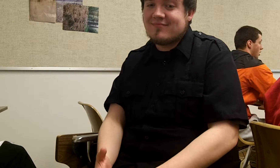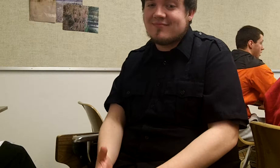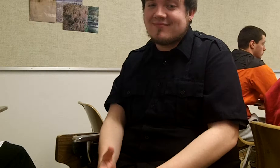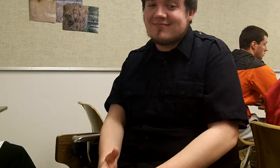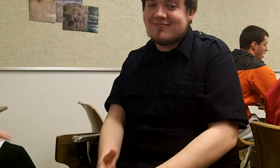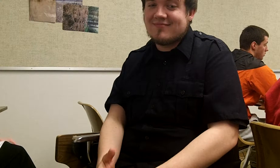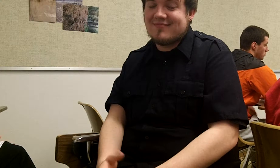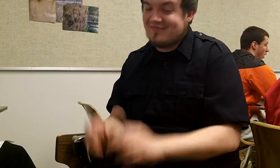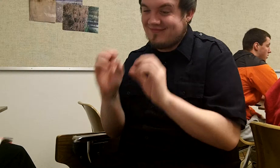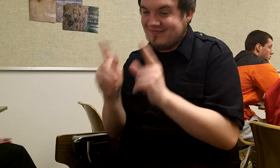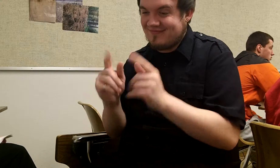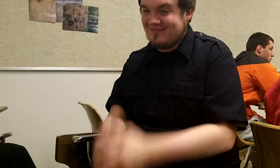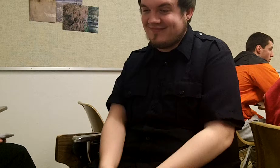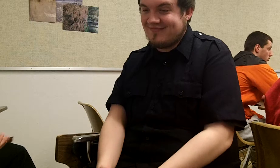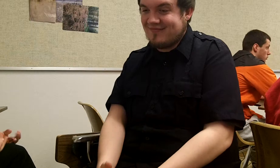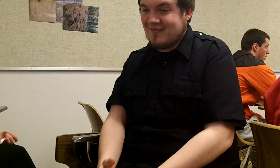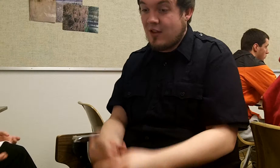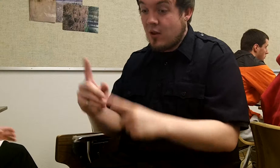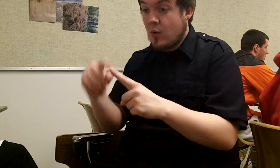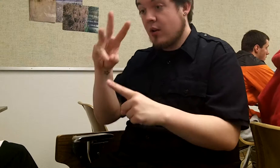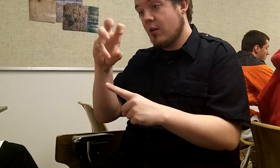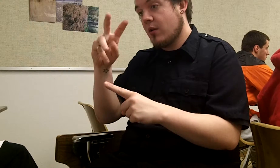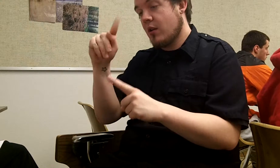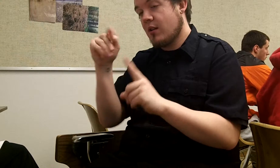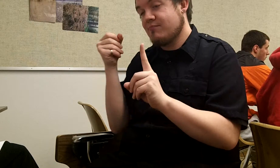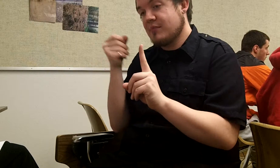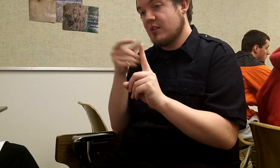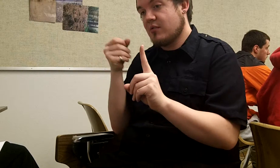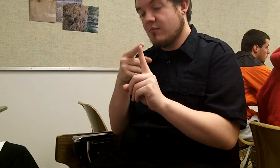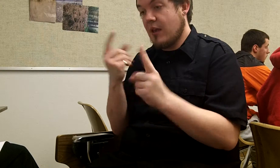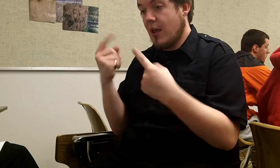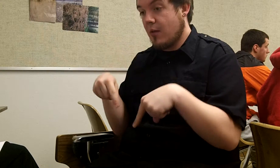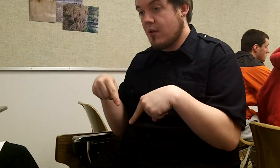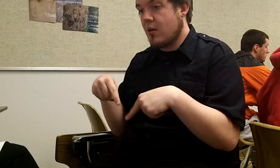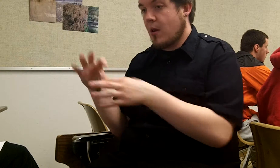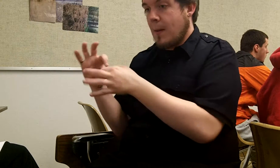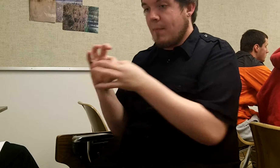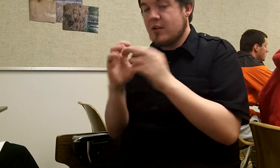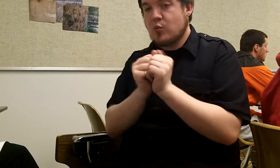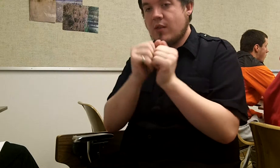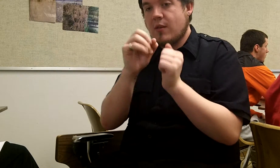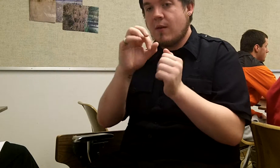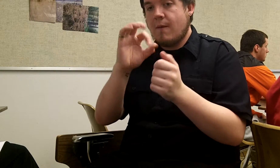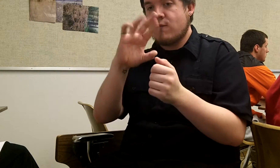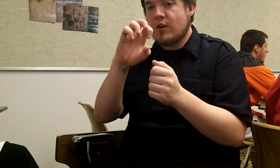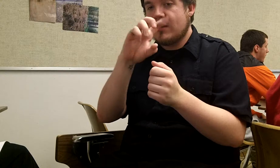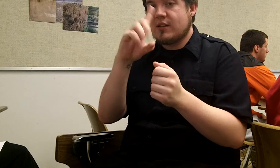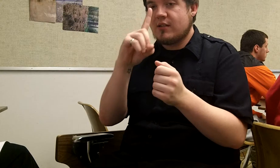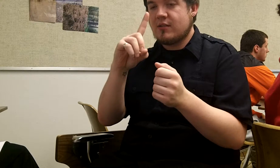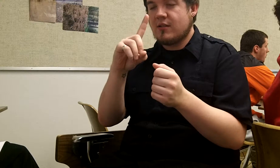All right. When WINT signal comes around and it binds to frizzled, disheveled is activated, which is the